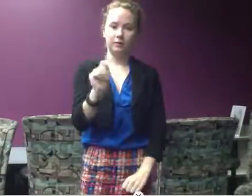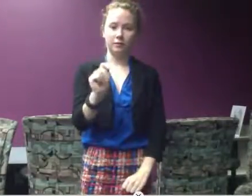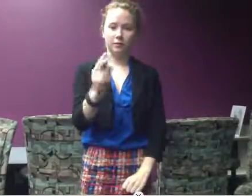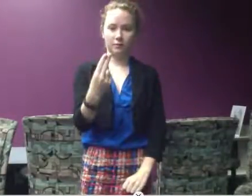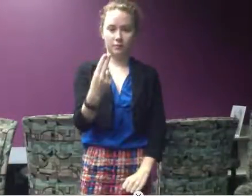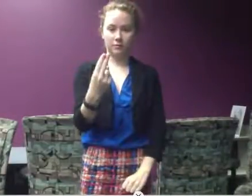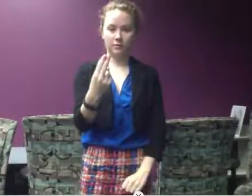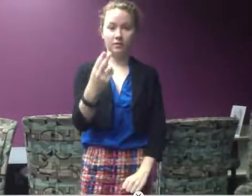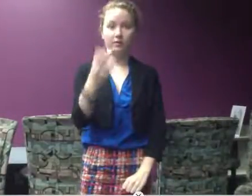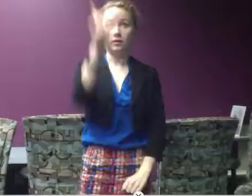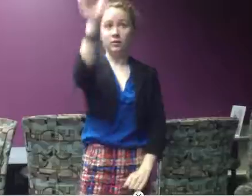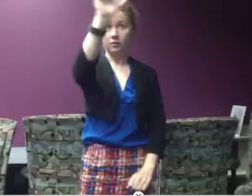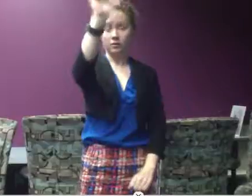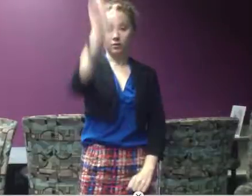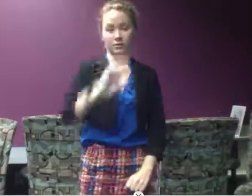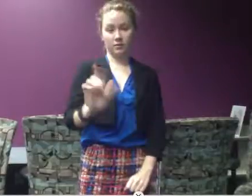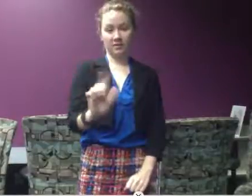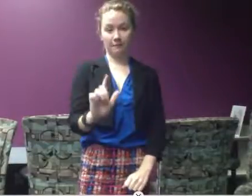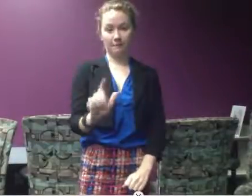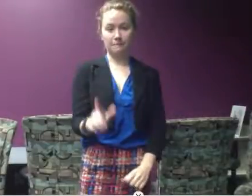And they're called the length.